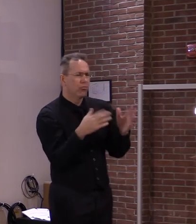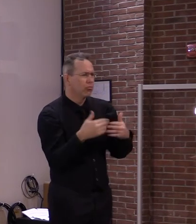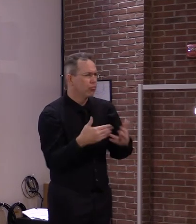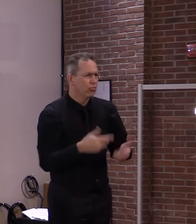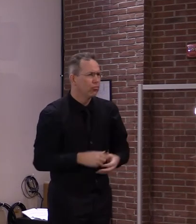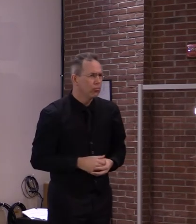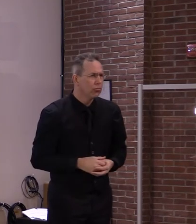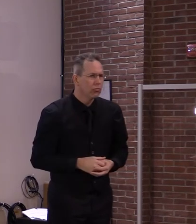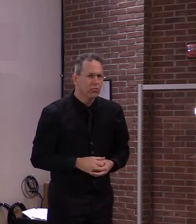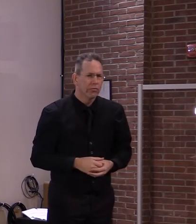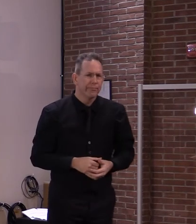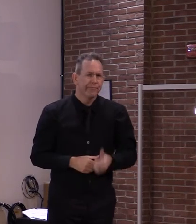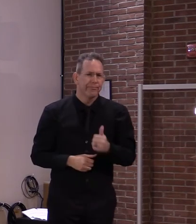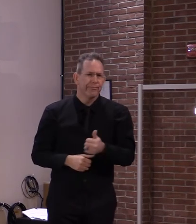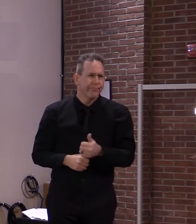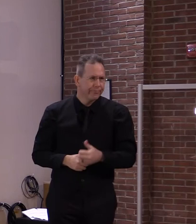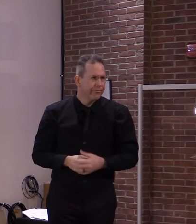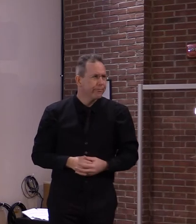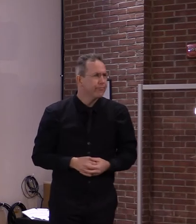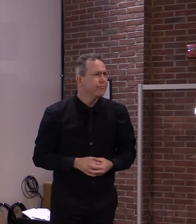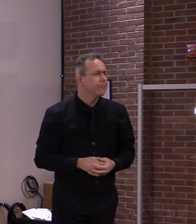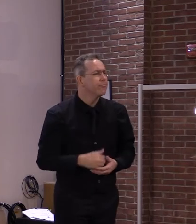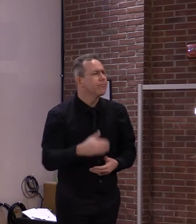andrew j dot